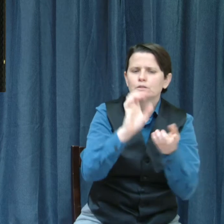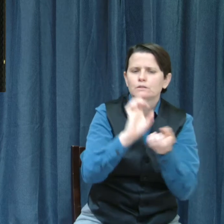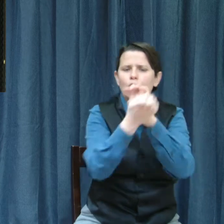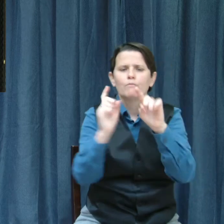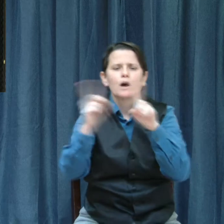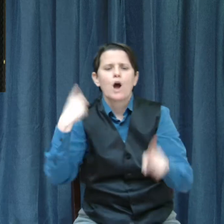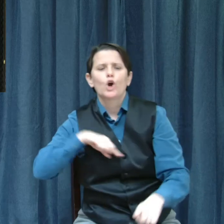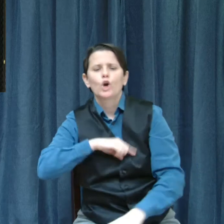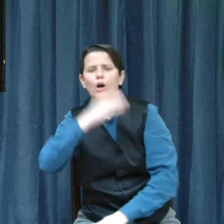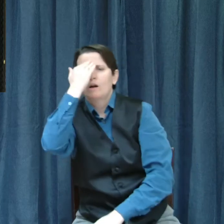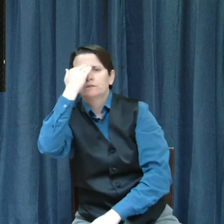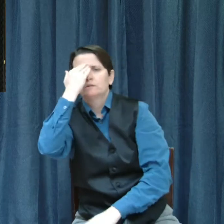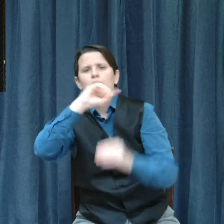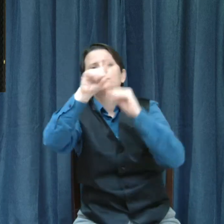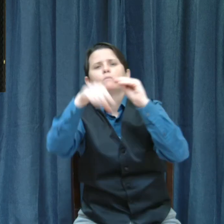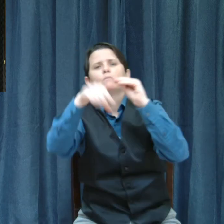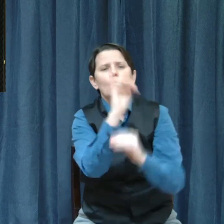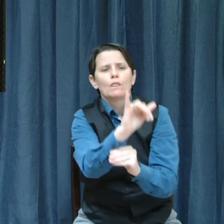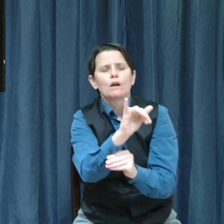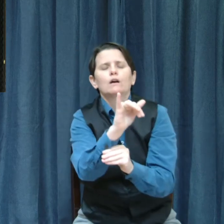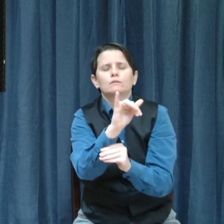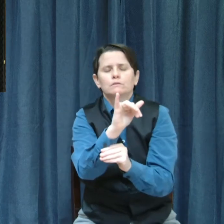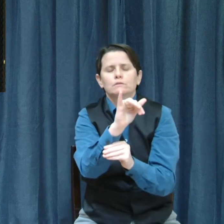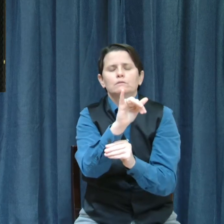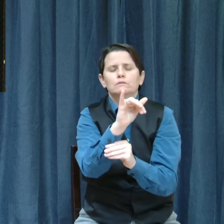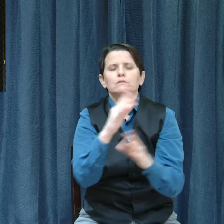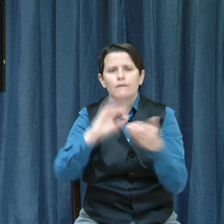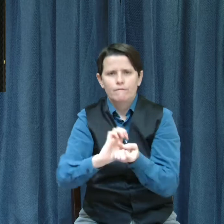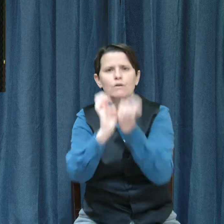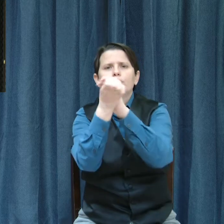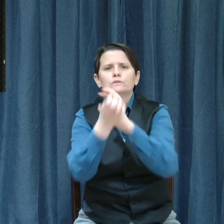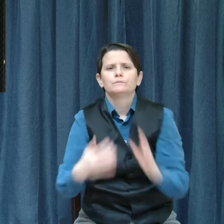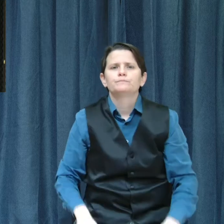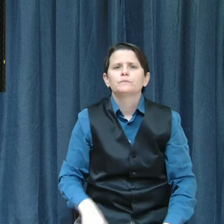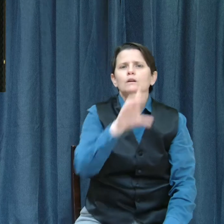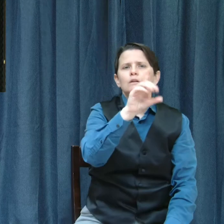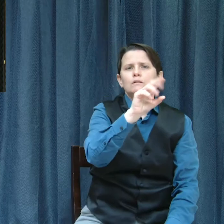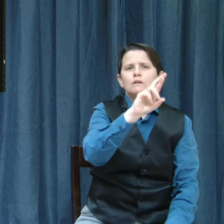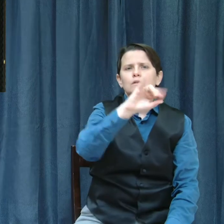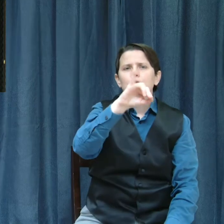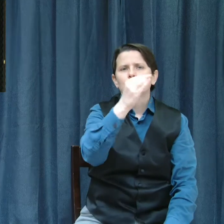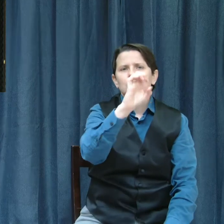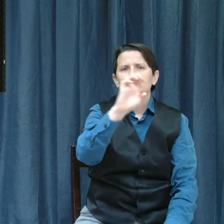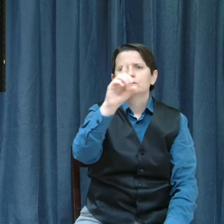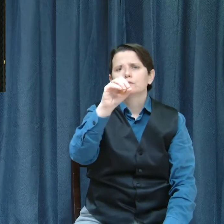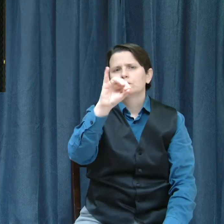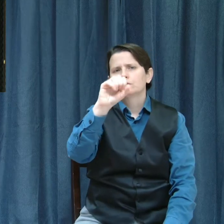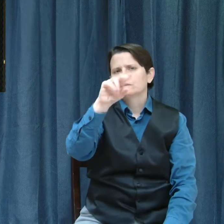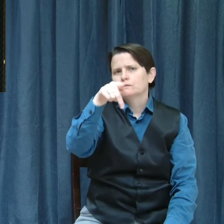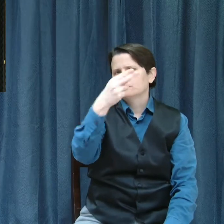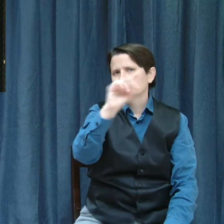Dr. Joe Dispenza, who I studied with for a couple years, he says, when we become conscious of what we've